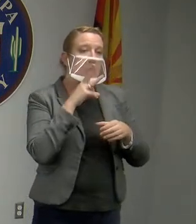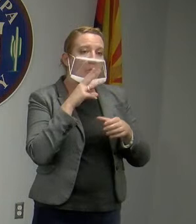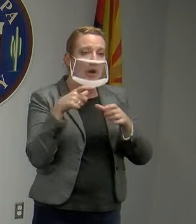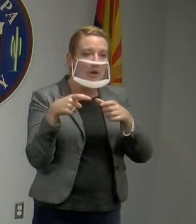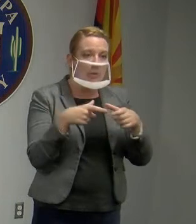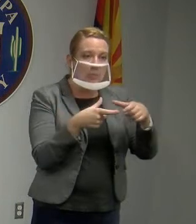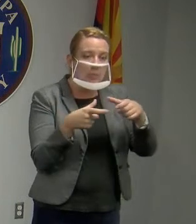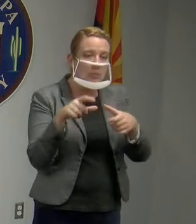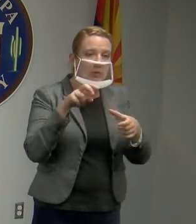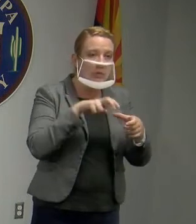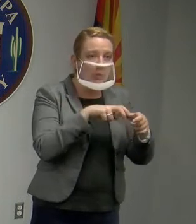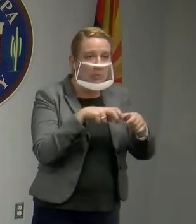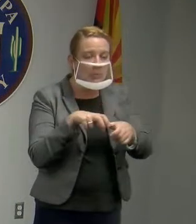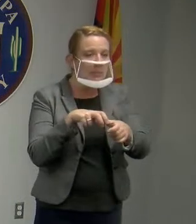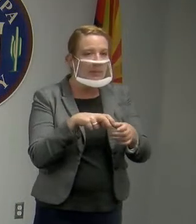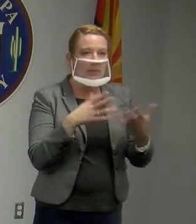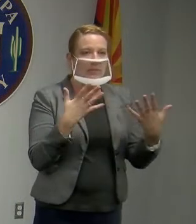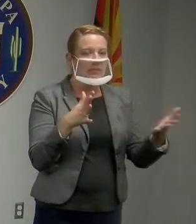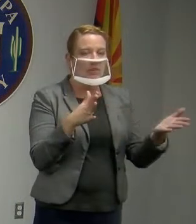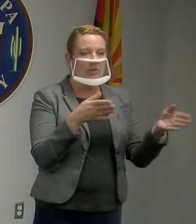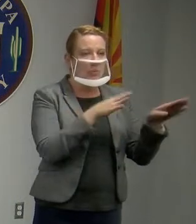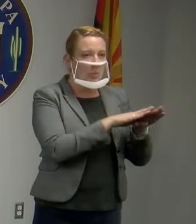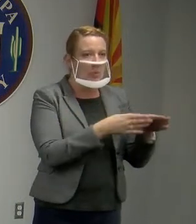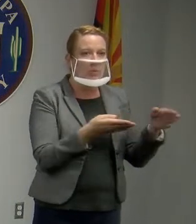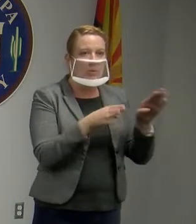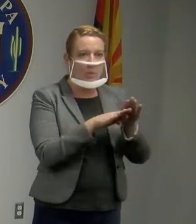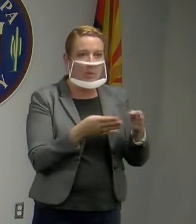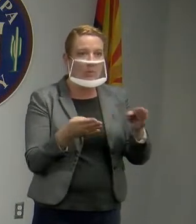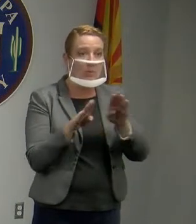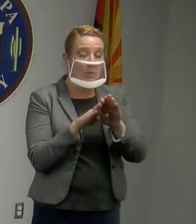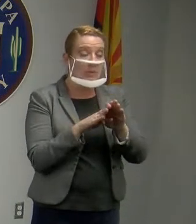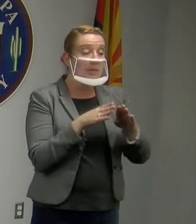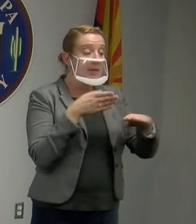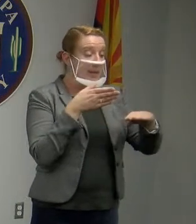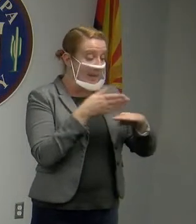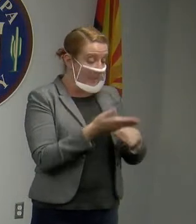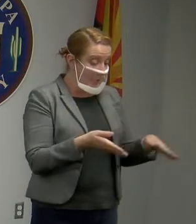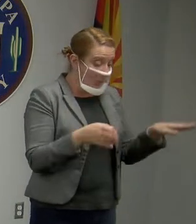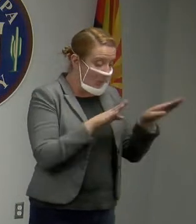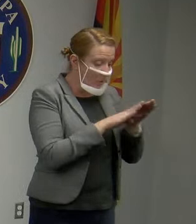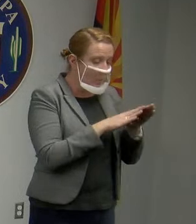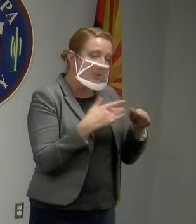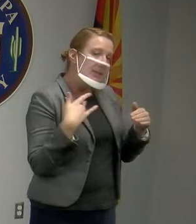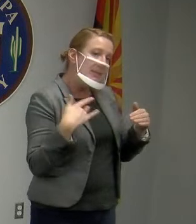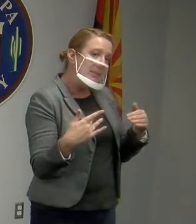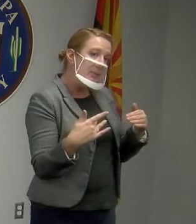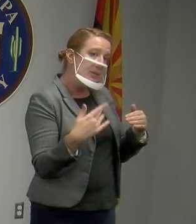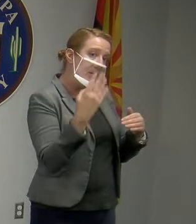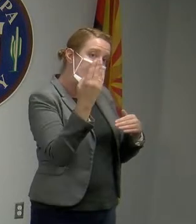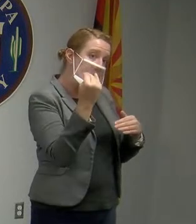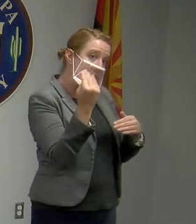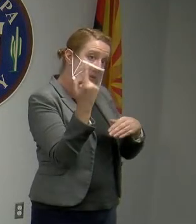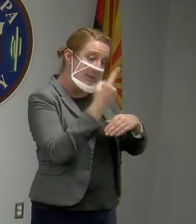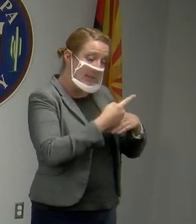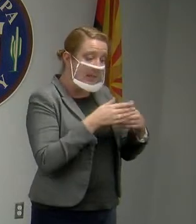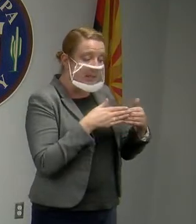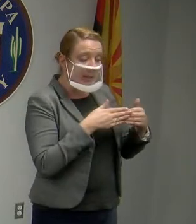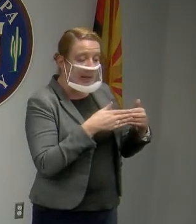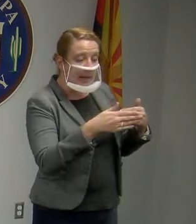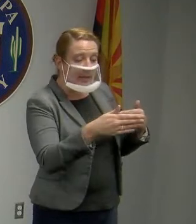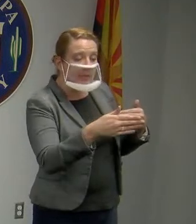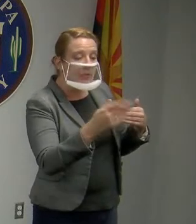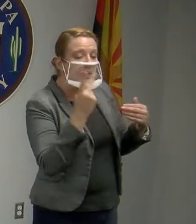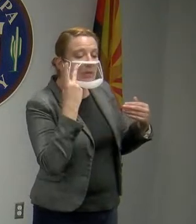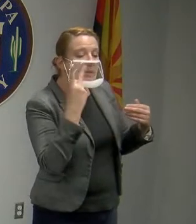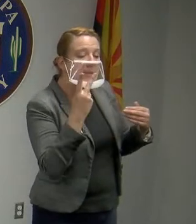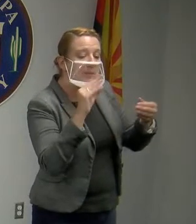And we know that it takes 14 days for those measures to take place. So at that 14-day period, that is exactly when we